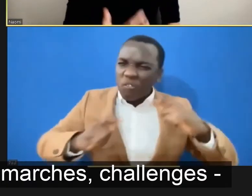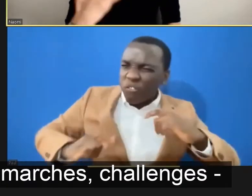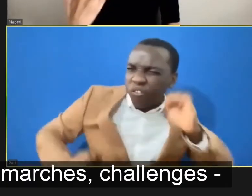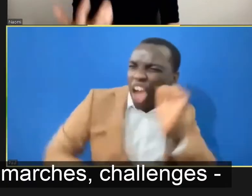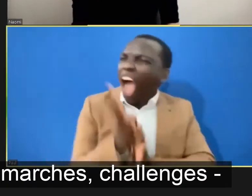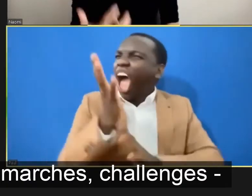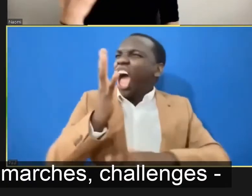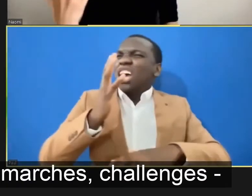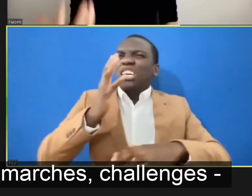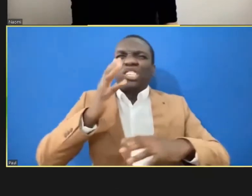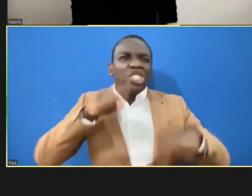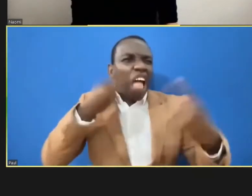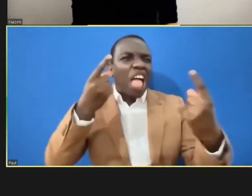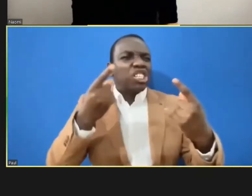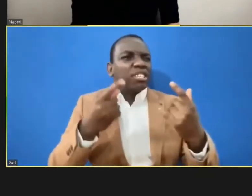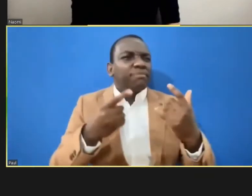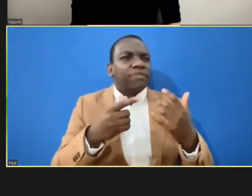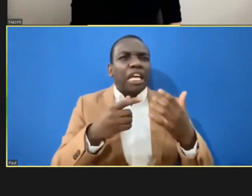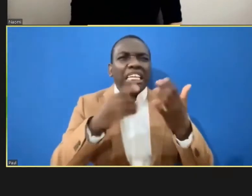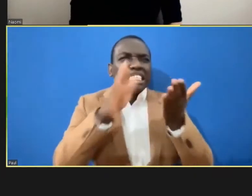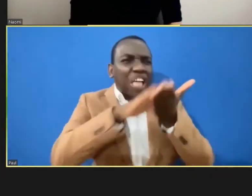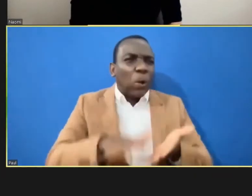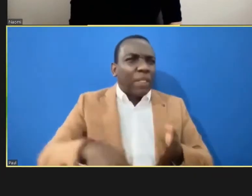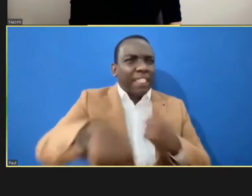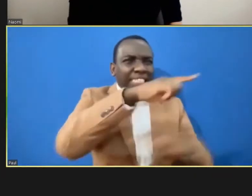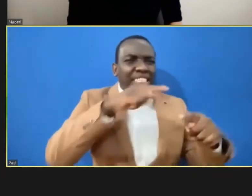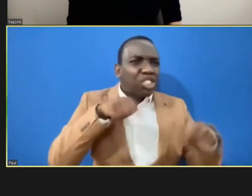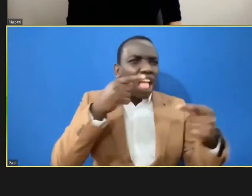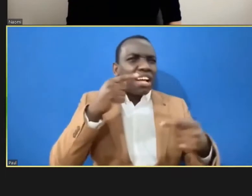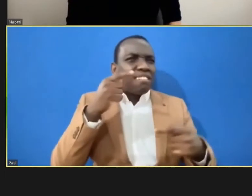there have been challenges.